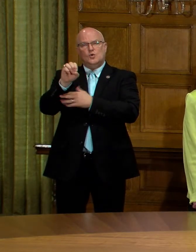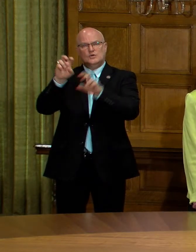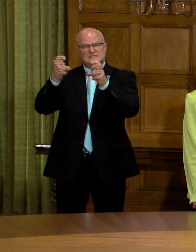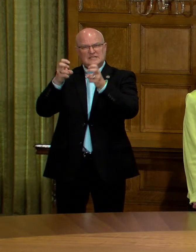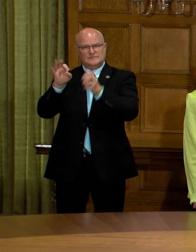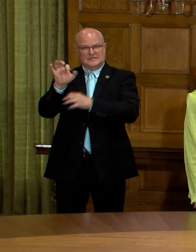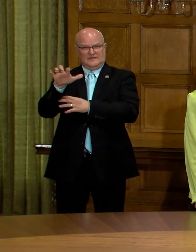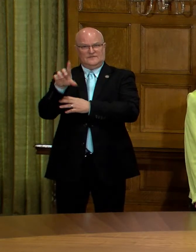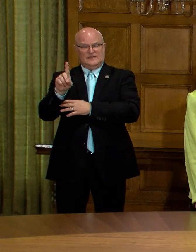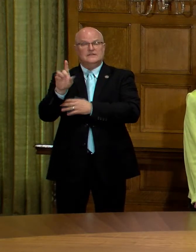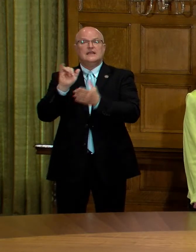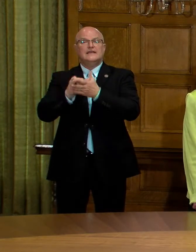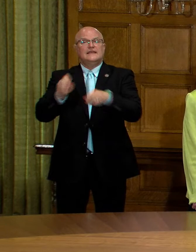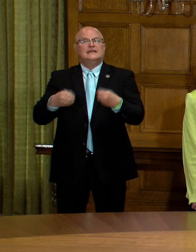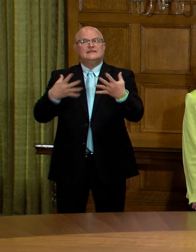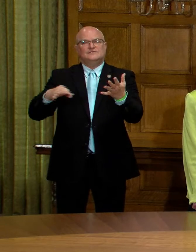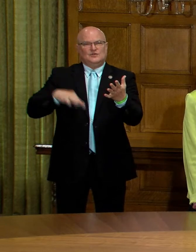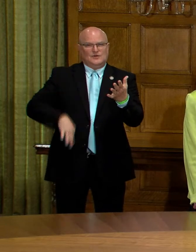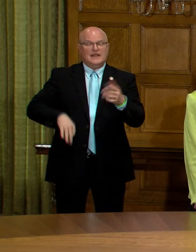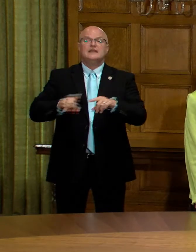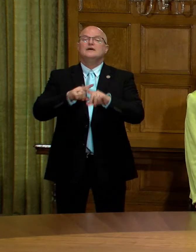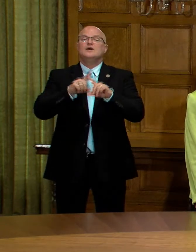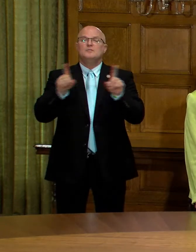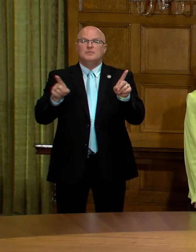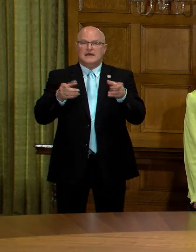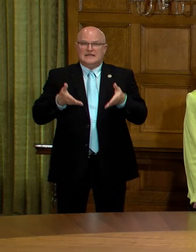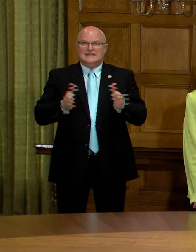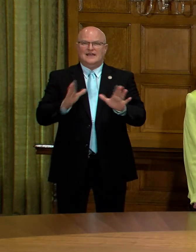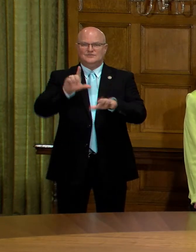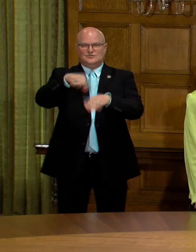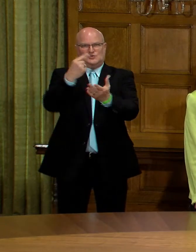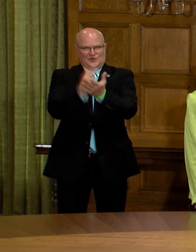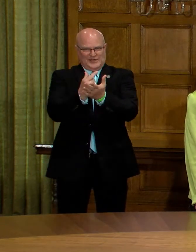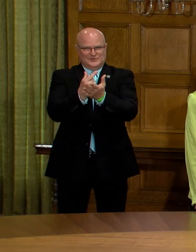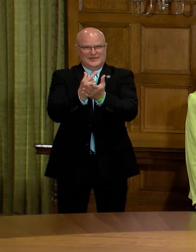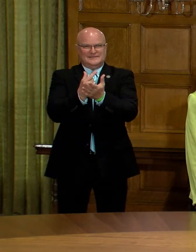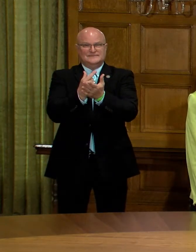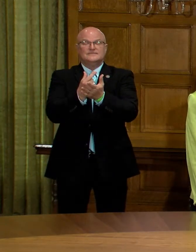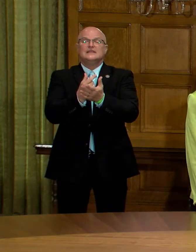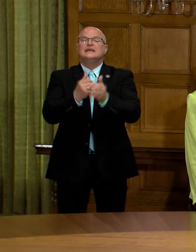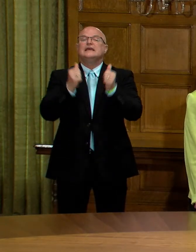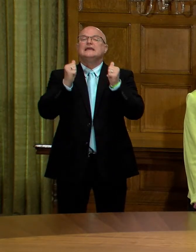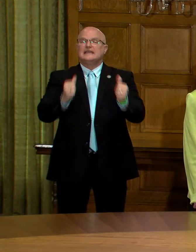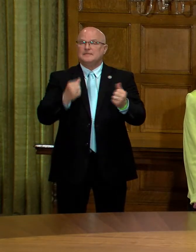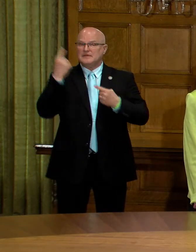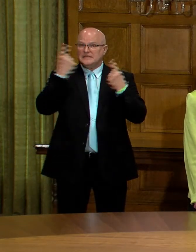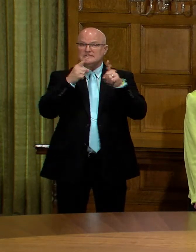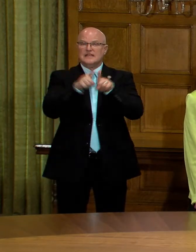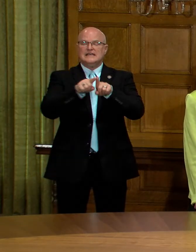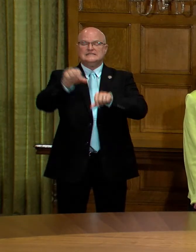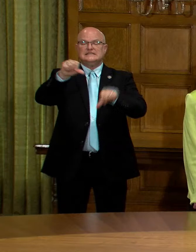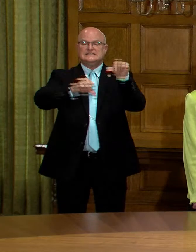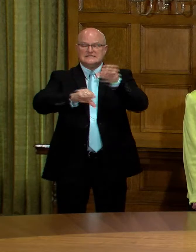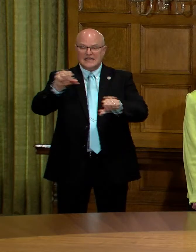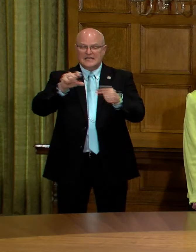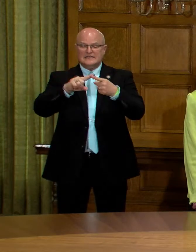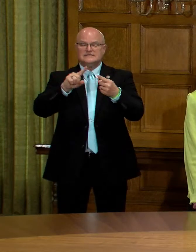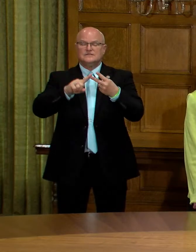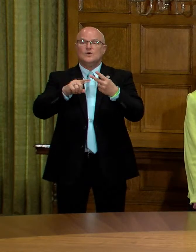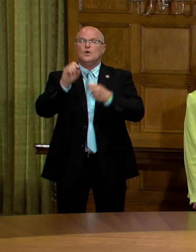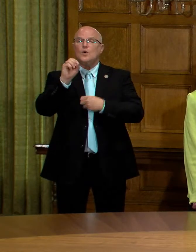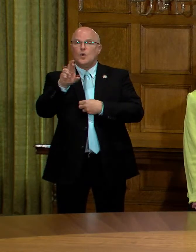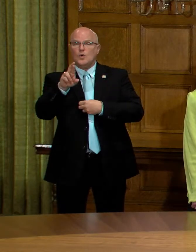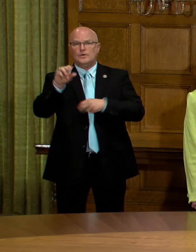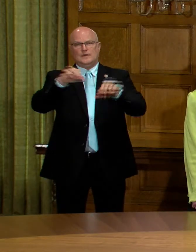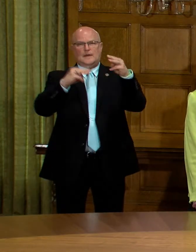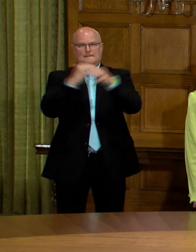field, and that gives you a credit, but allows you to graduate, and it can be considered as a science or a math credit as